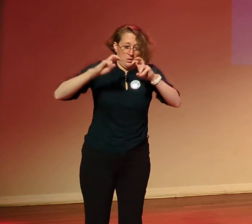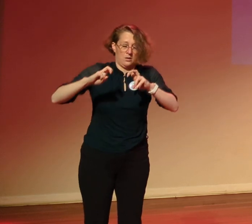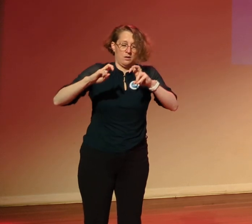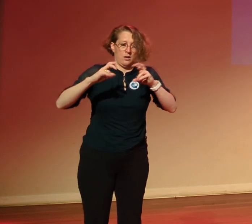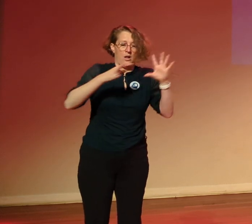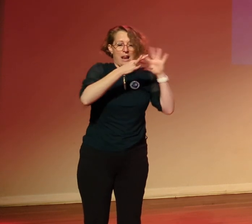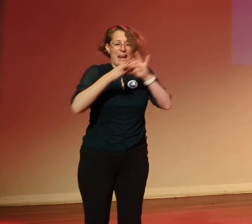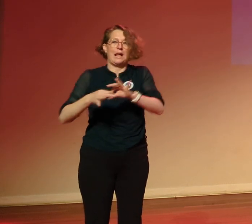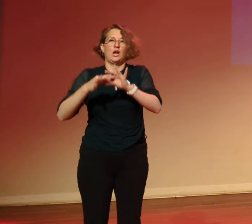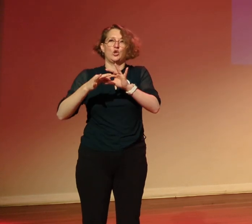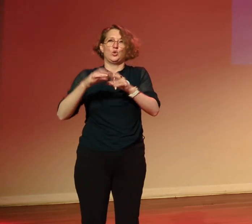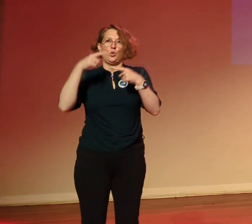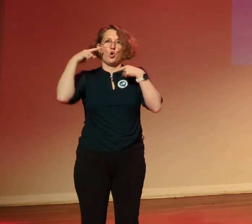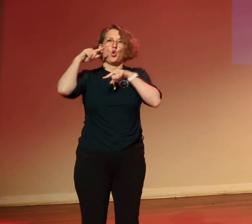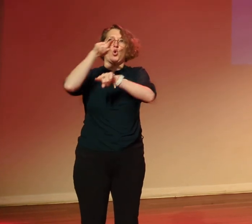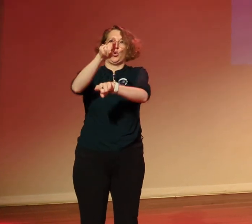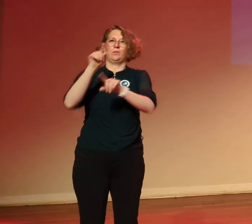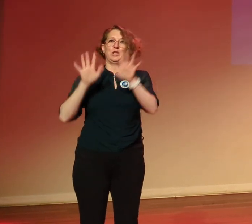gesture.